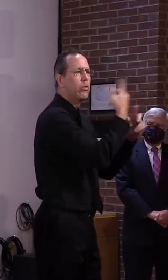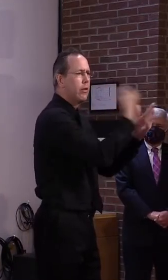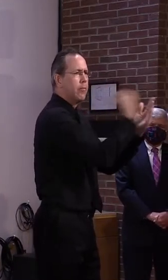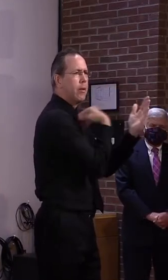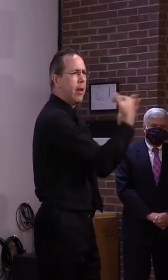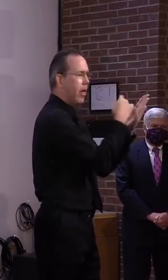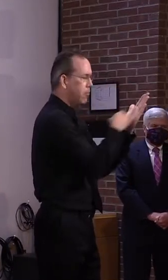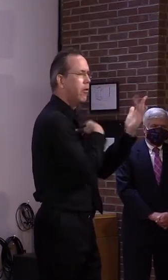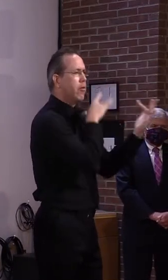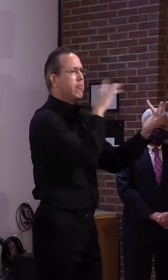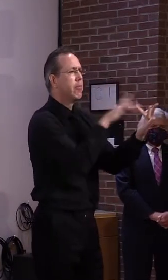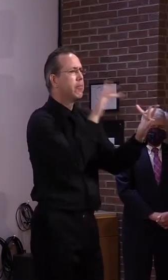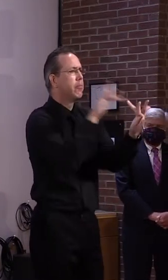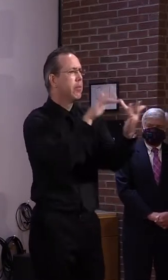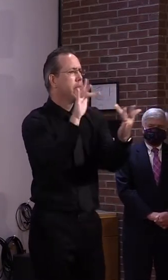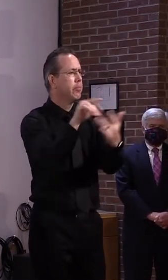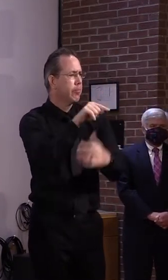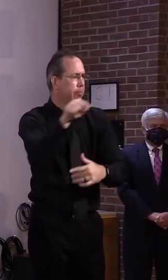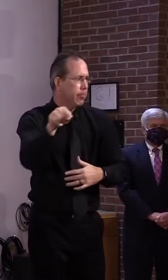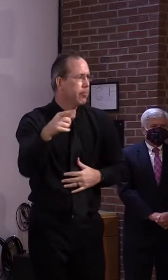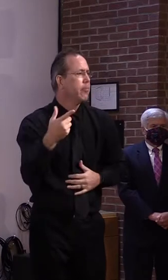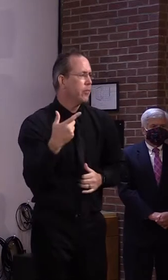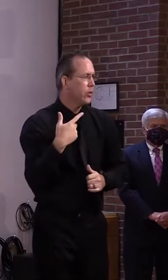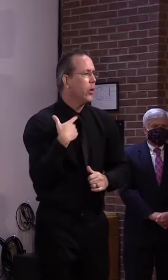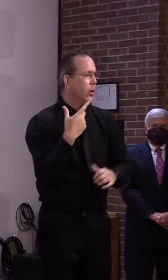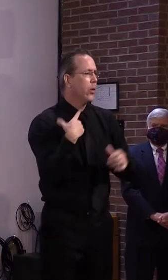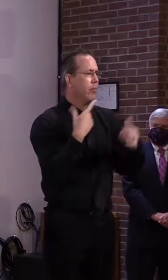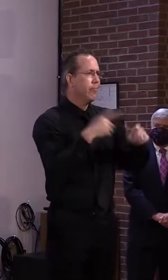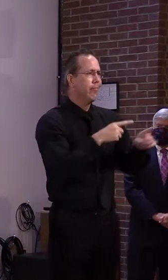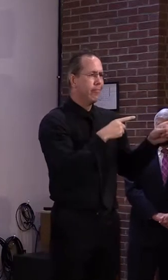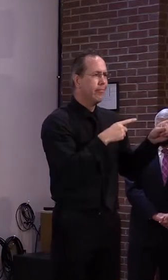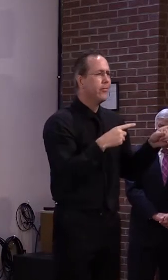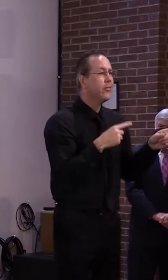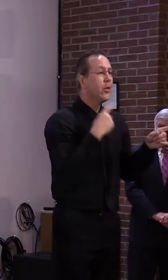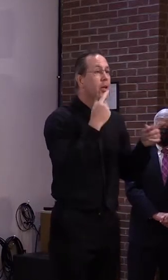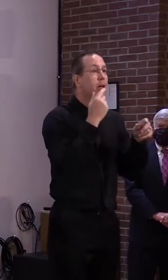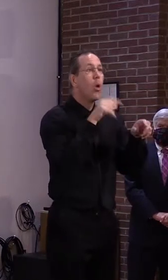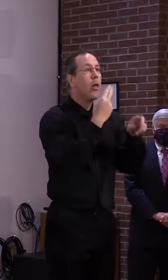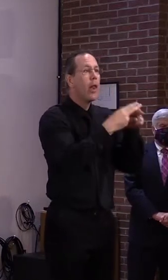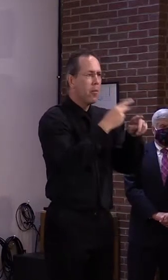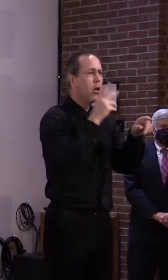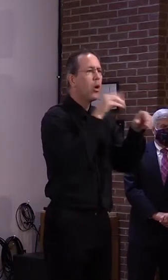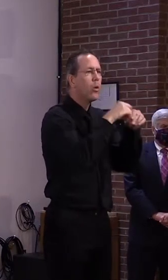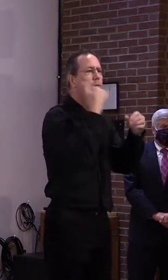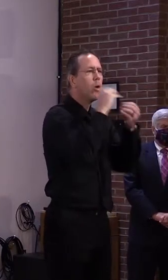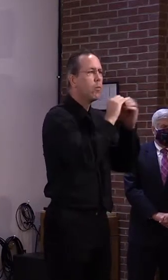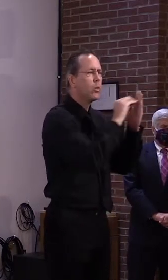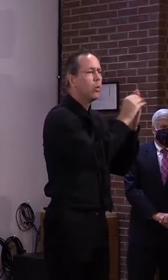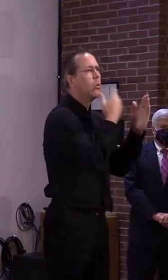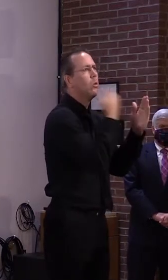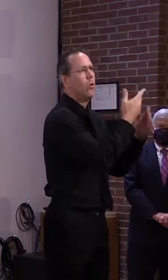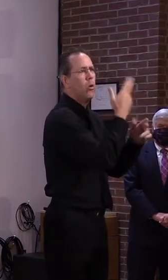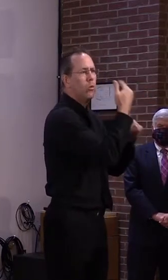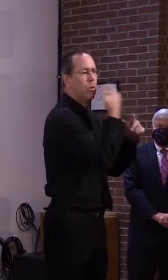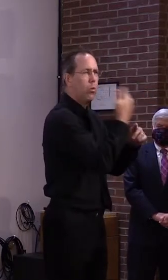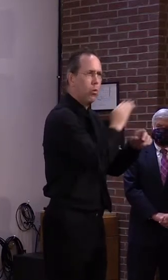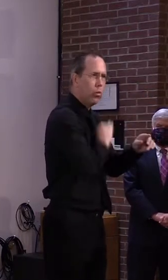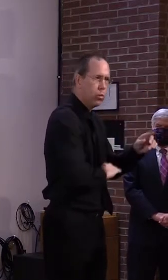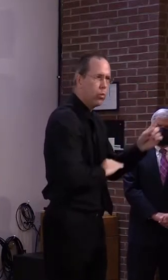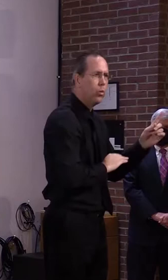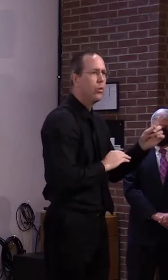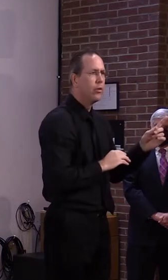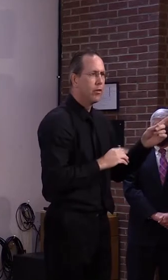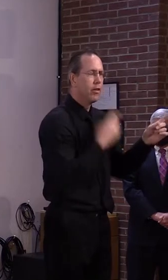the party. We have phone numbers that we can rely on, no matter where the person is located. So they did their job then